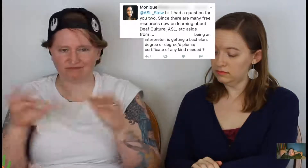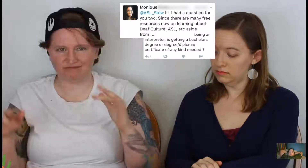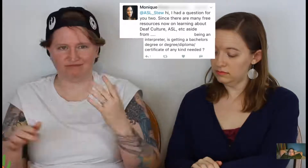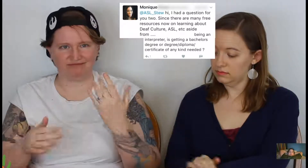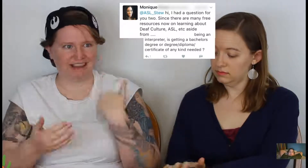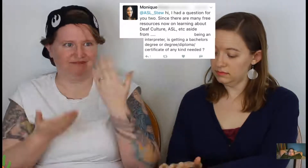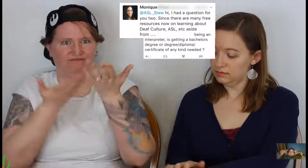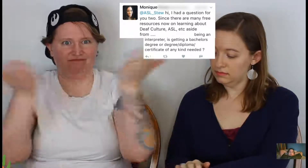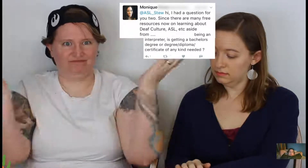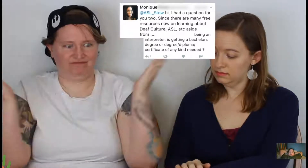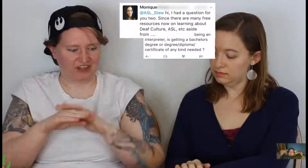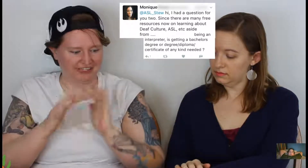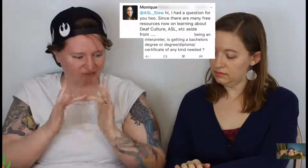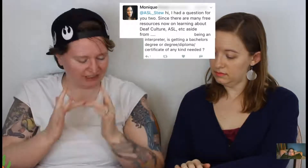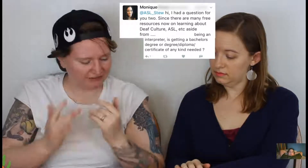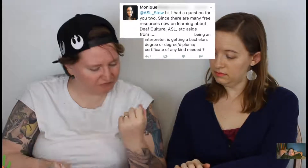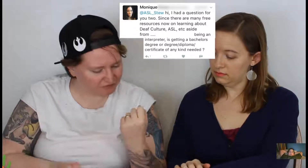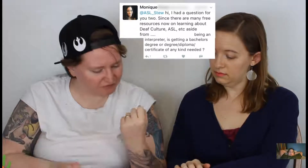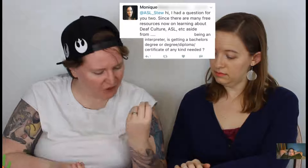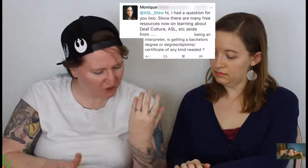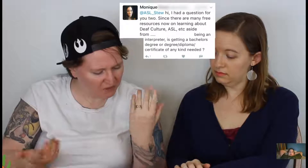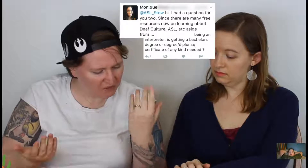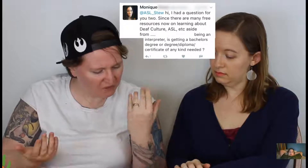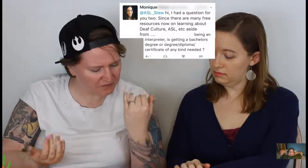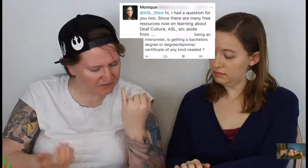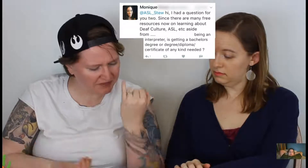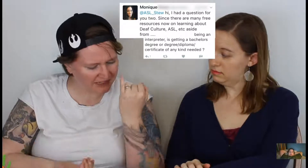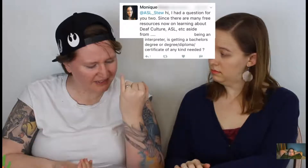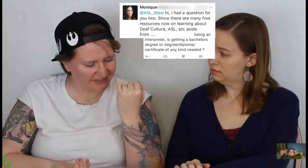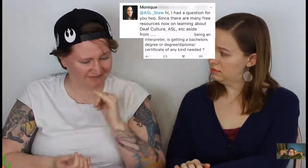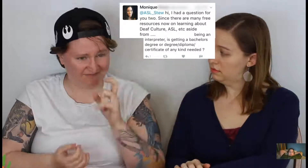For ASL interpreting, there's a lot on the internet.